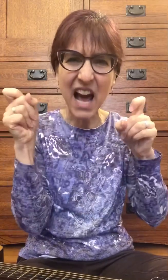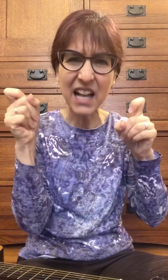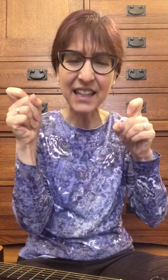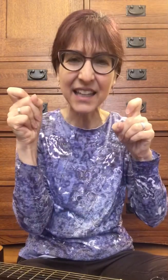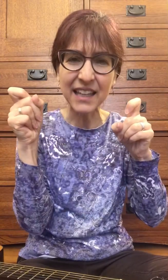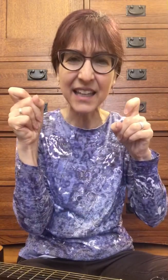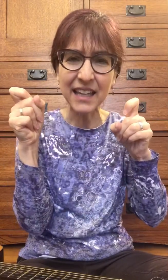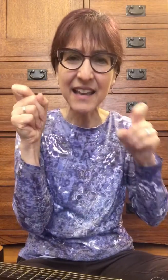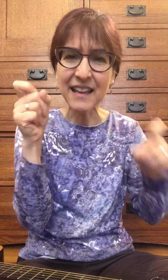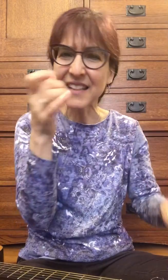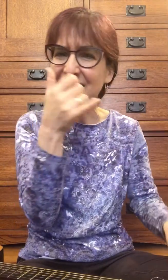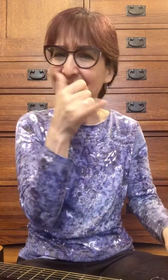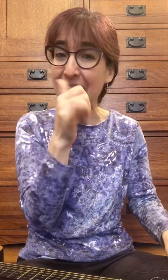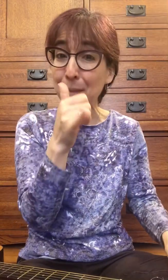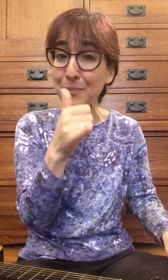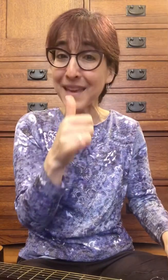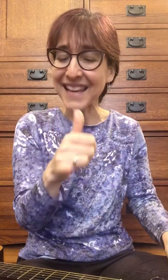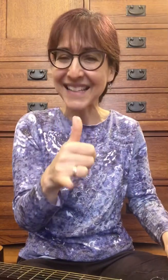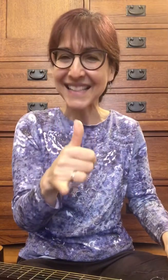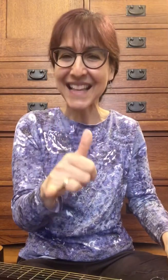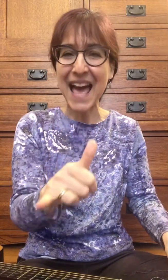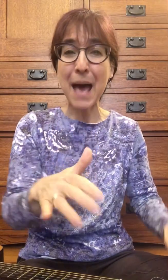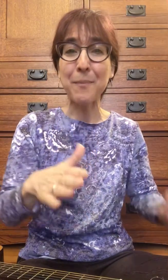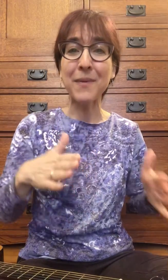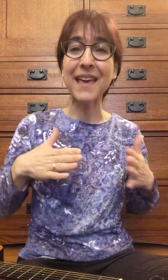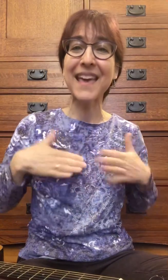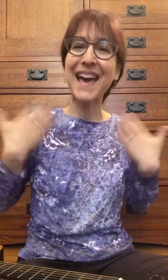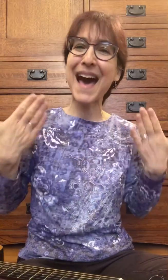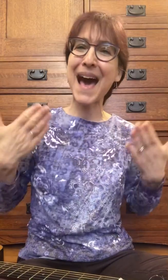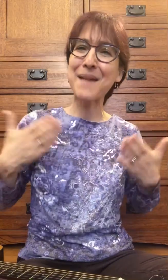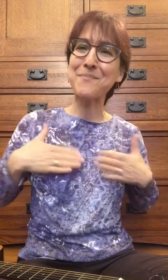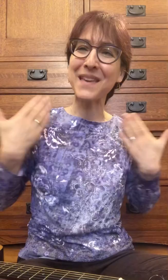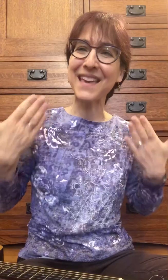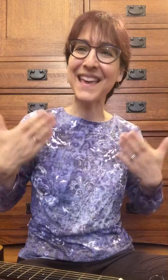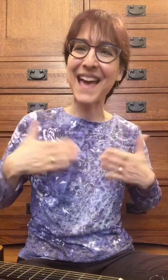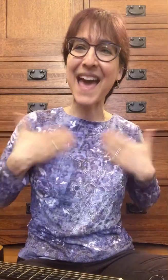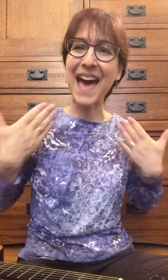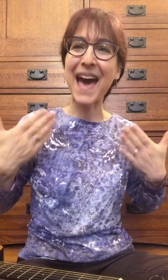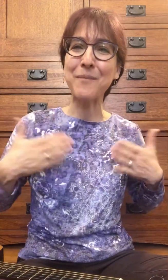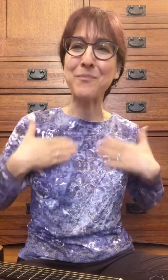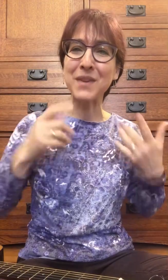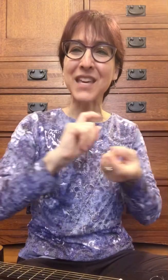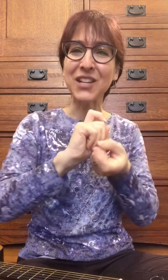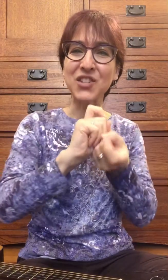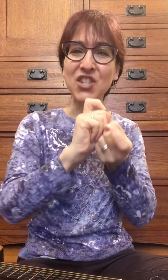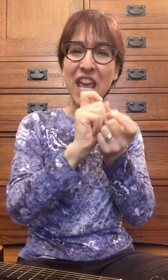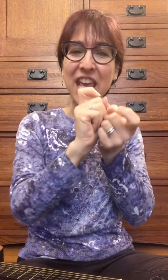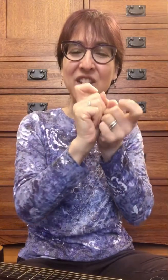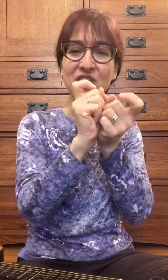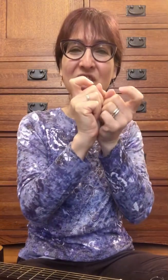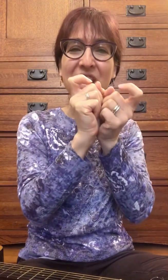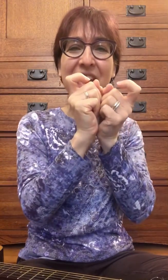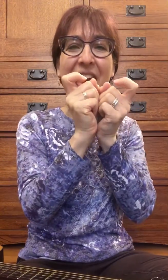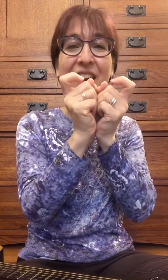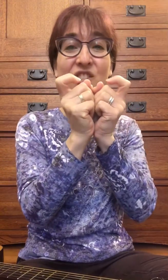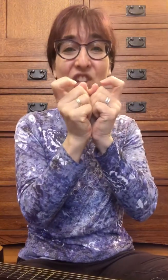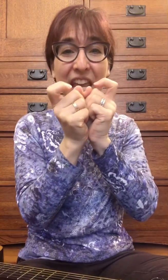ugly, sloppy, slappy, happy, happy, change and